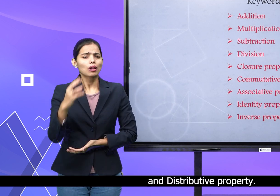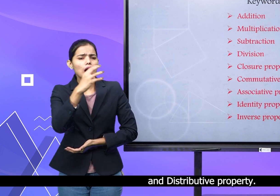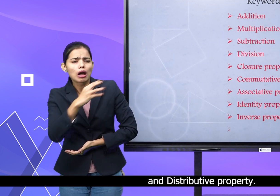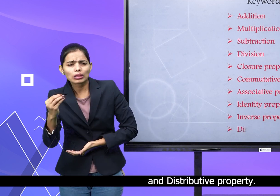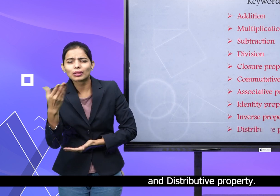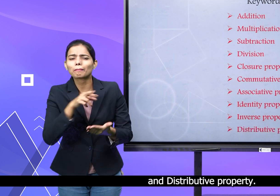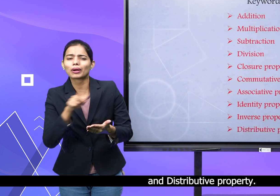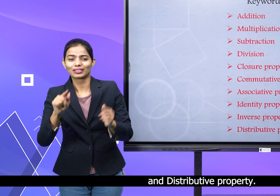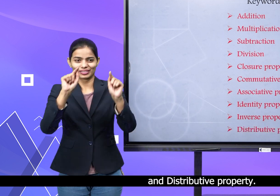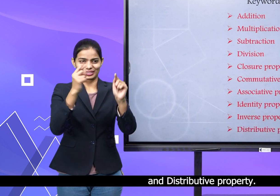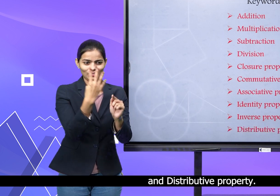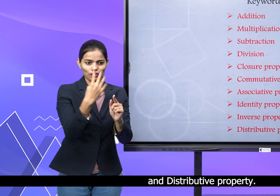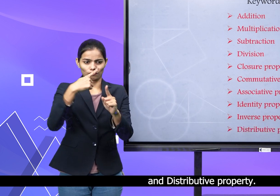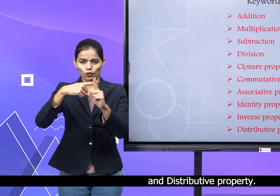and distributive property.